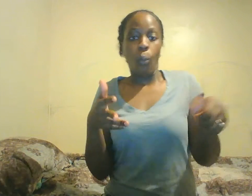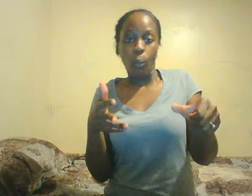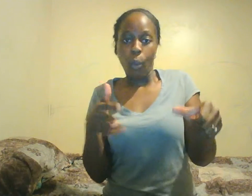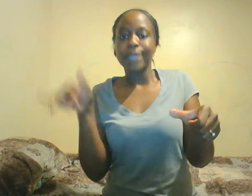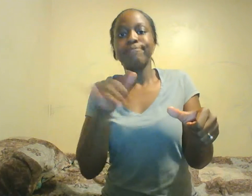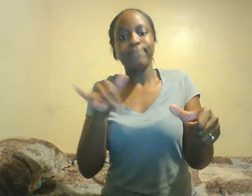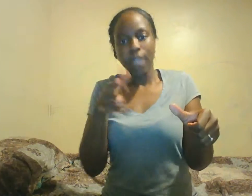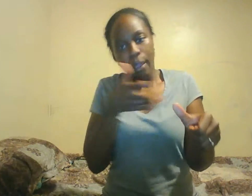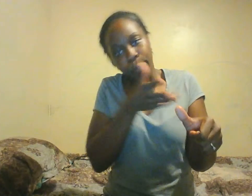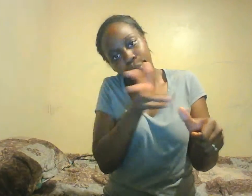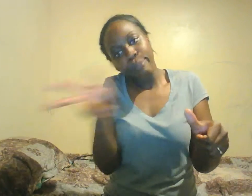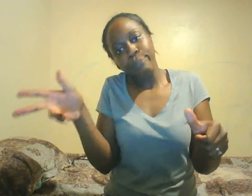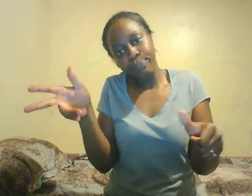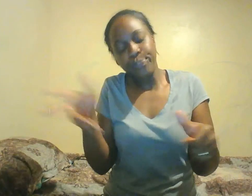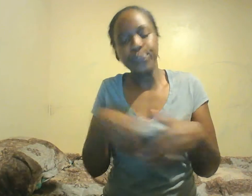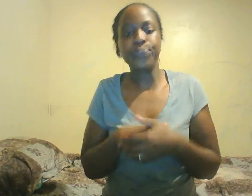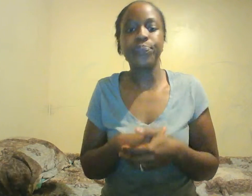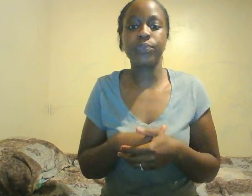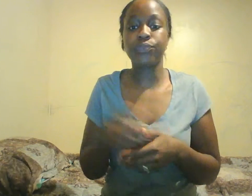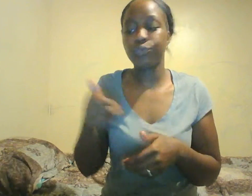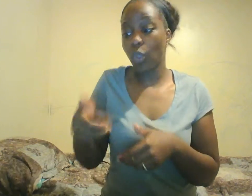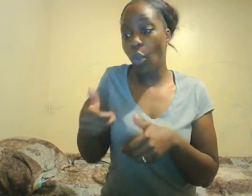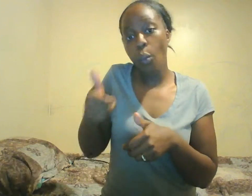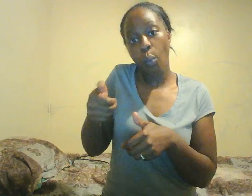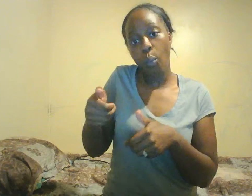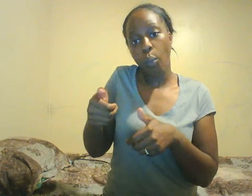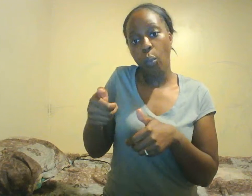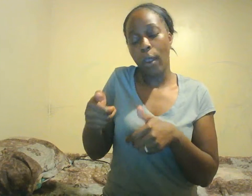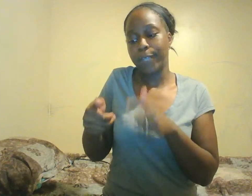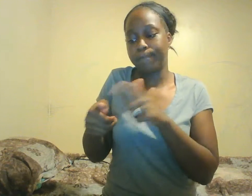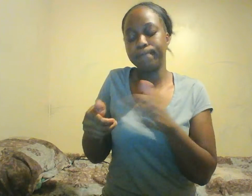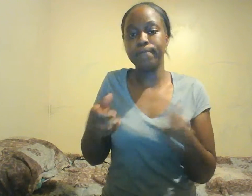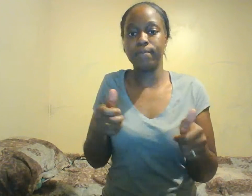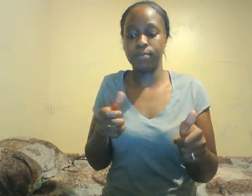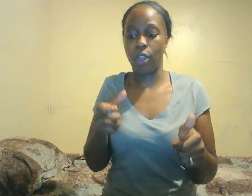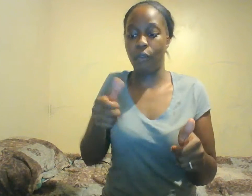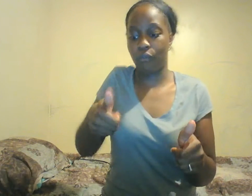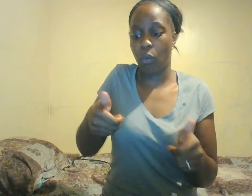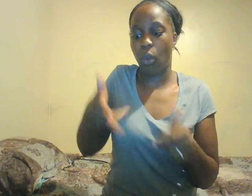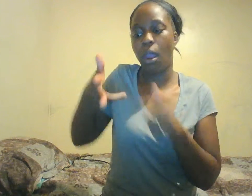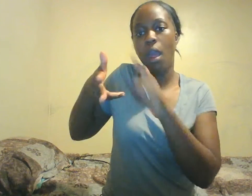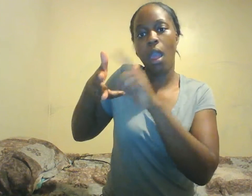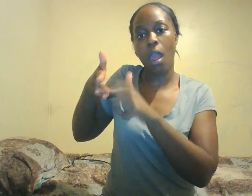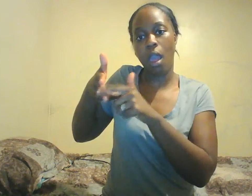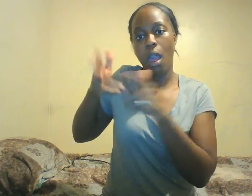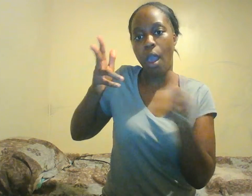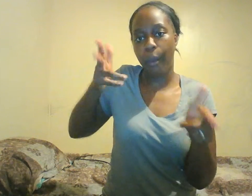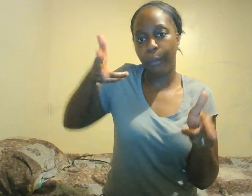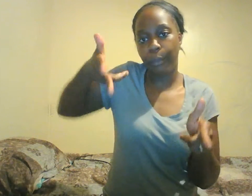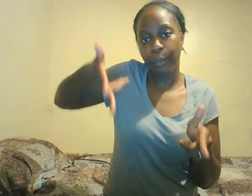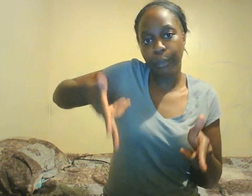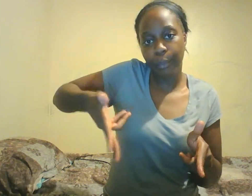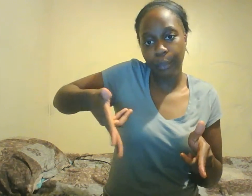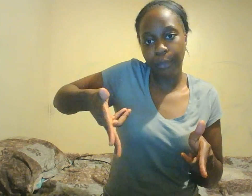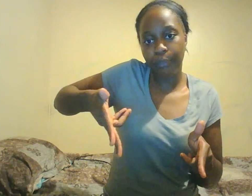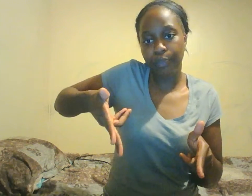too. I push it forward, the nose of the helicopter goes down. I pull it back, the nose of the helicopter comes up. When